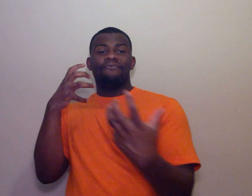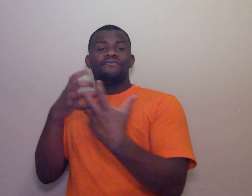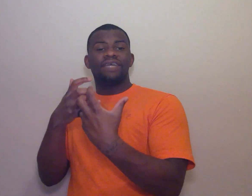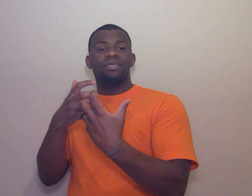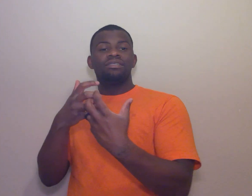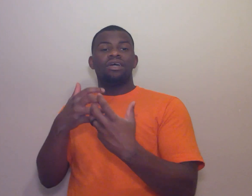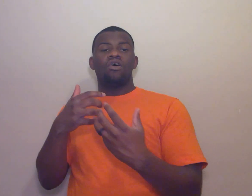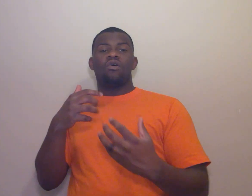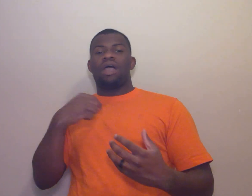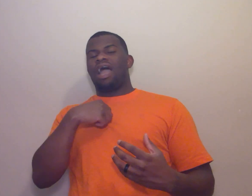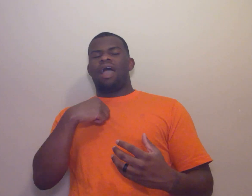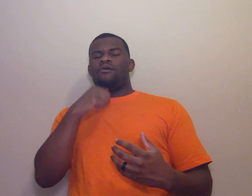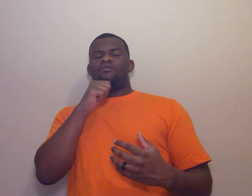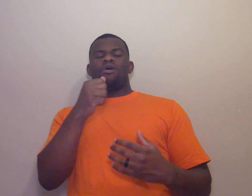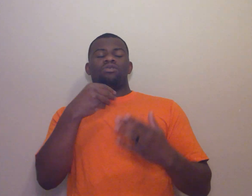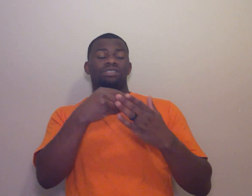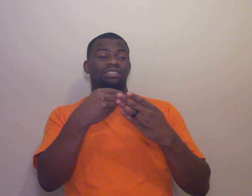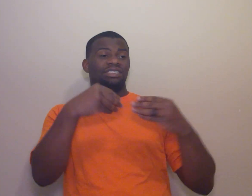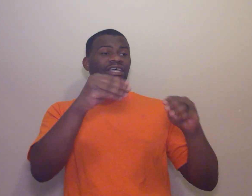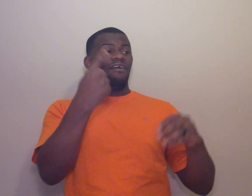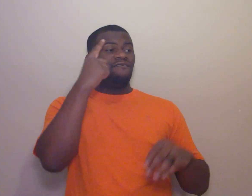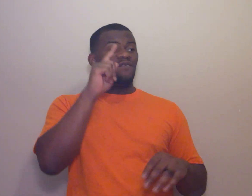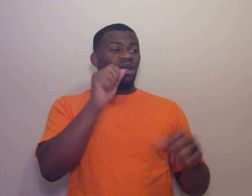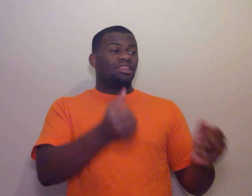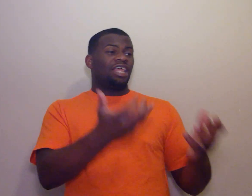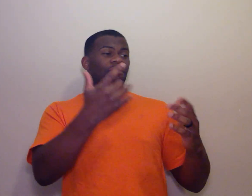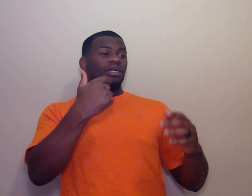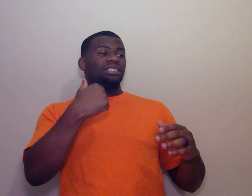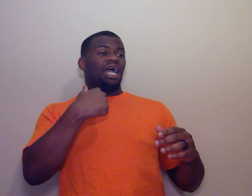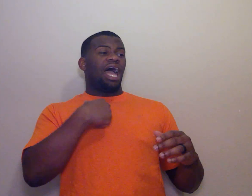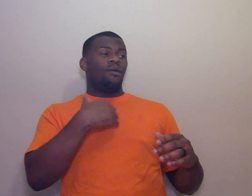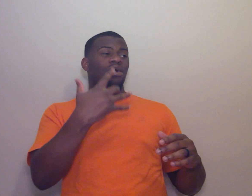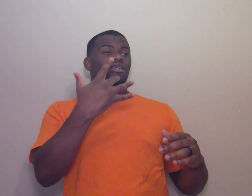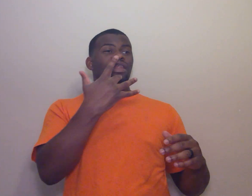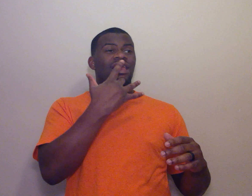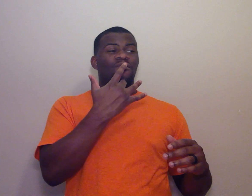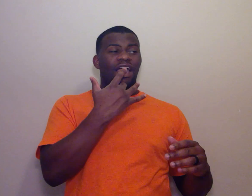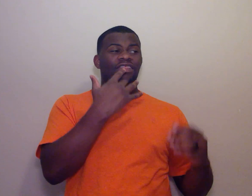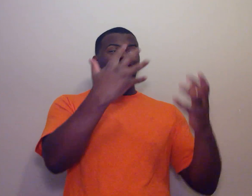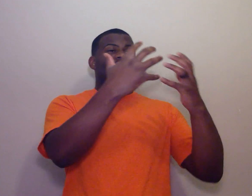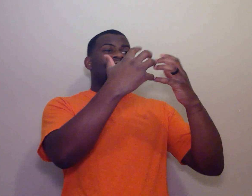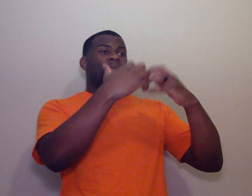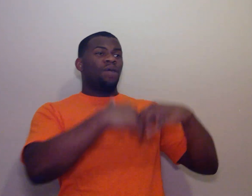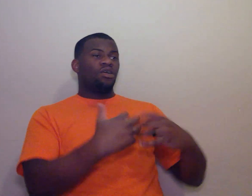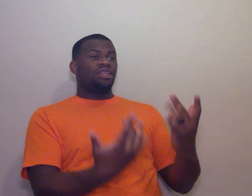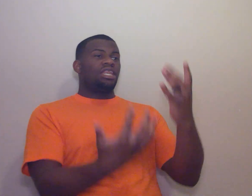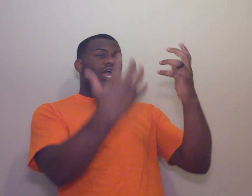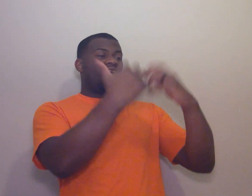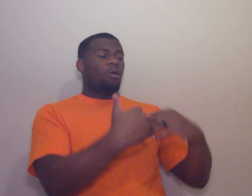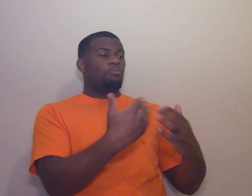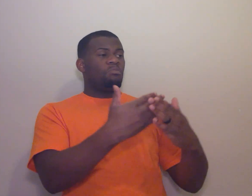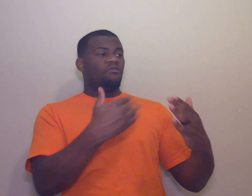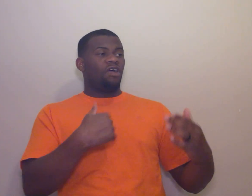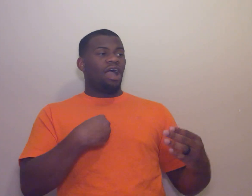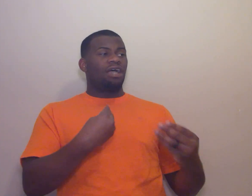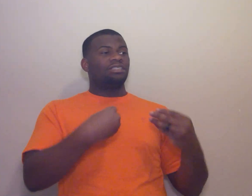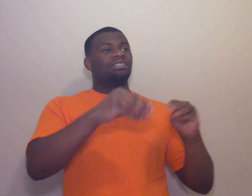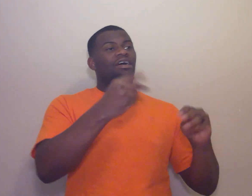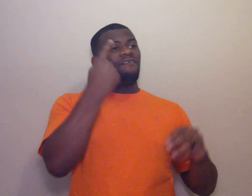I'll let it burn down before I take that. Or there's no way, I would love to sell it for that much and get it done with, but we owe more than that.